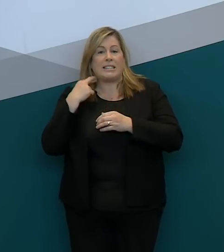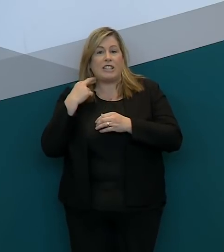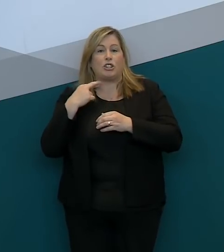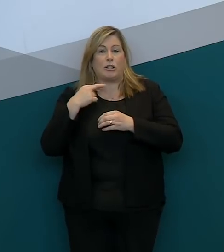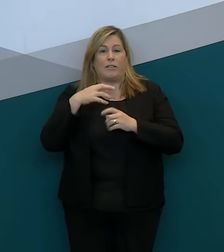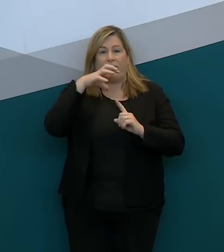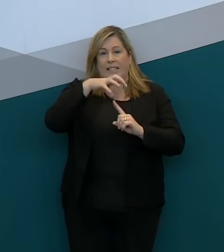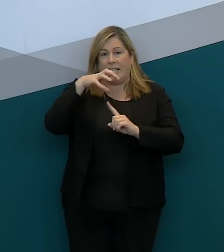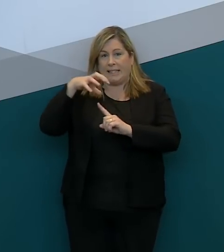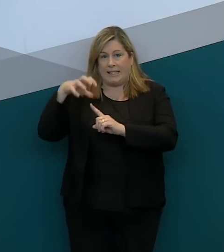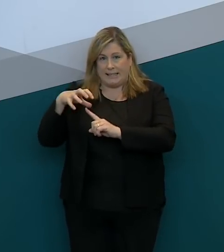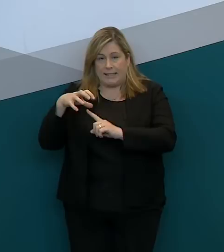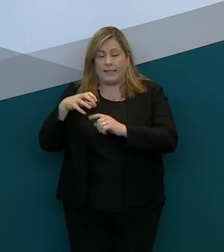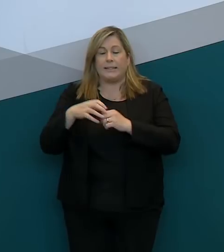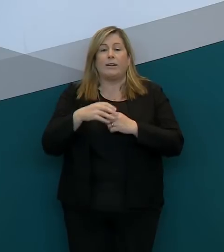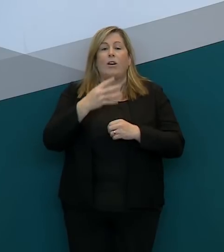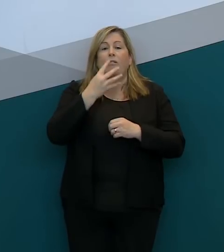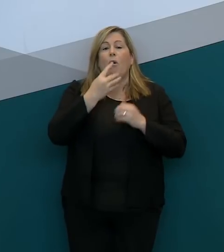facilities.